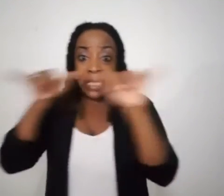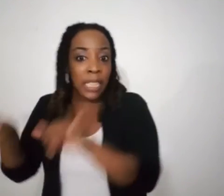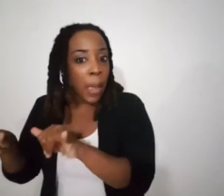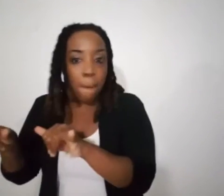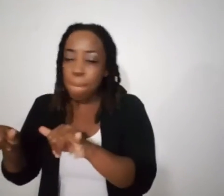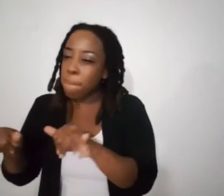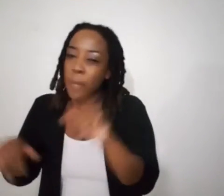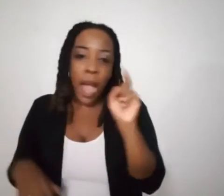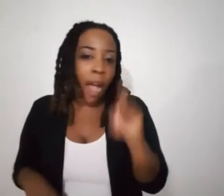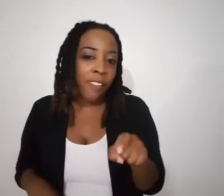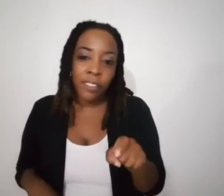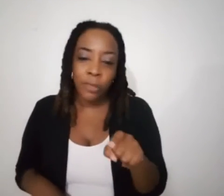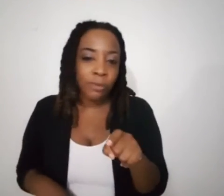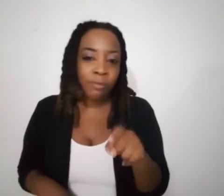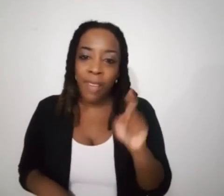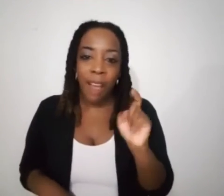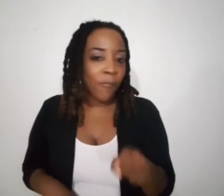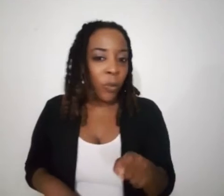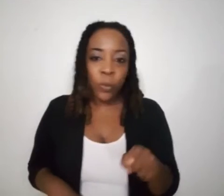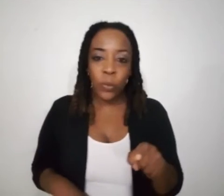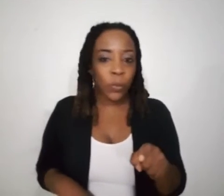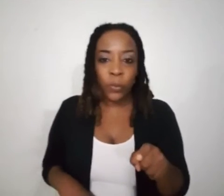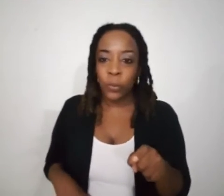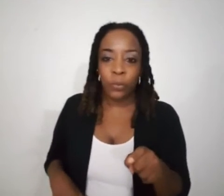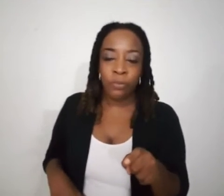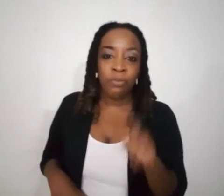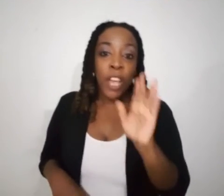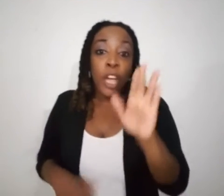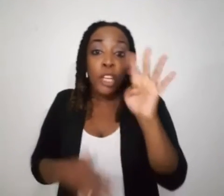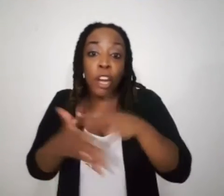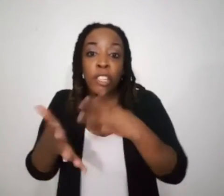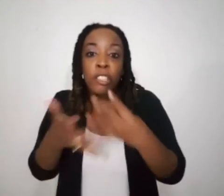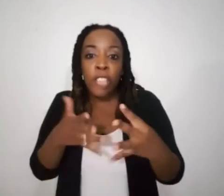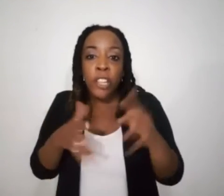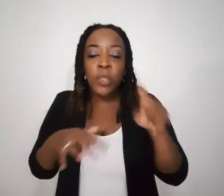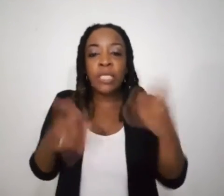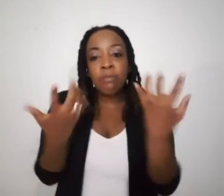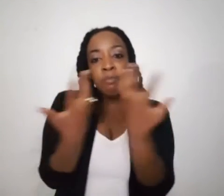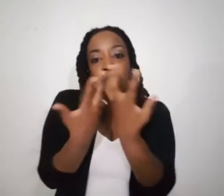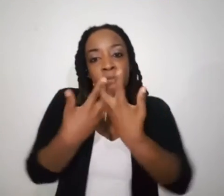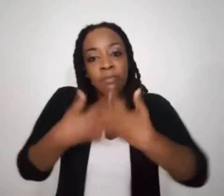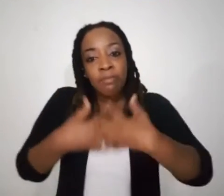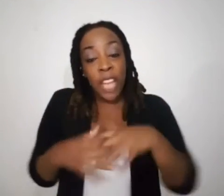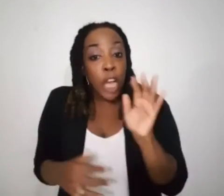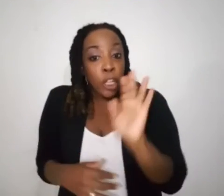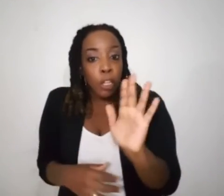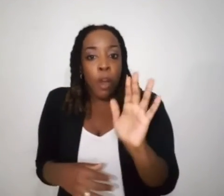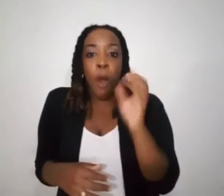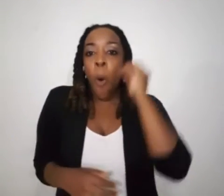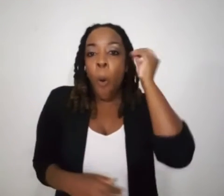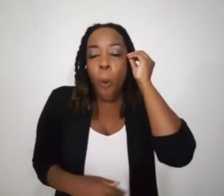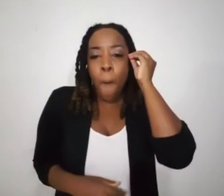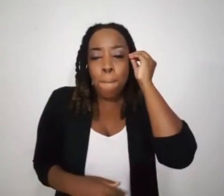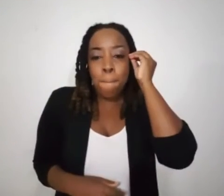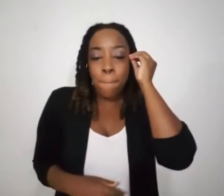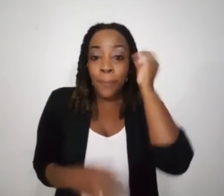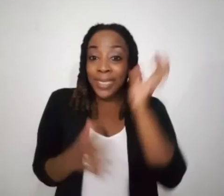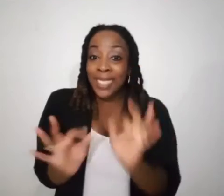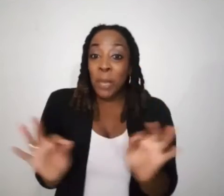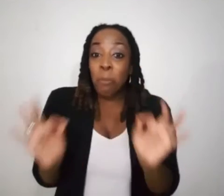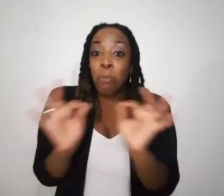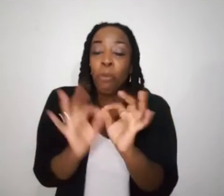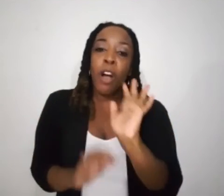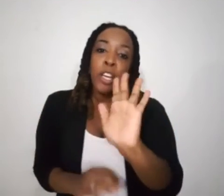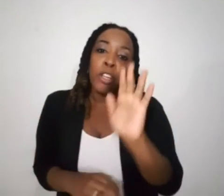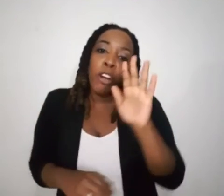schedule. Your schedule needs to work with how your home functions, but it's important that your child